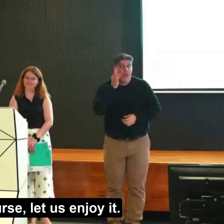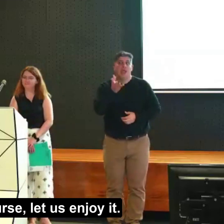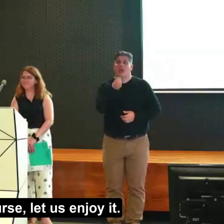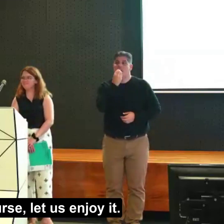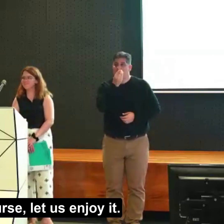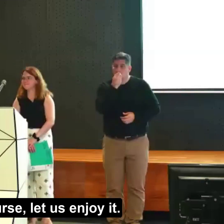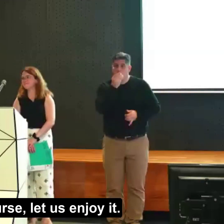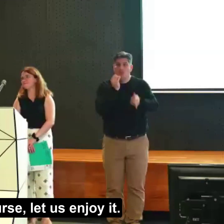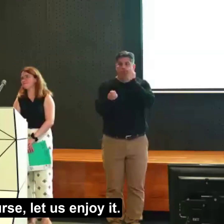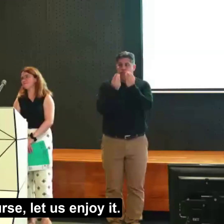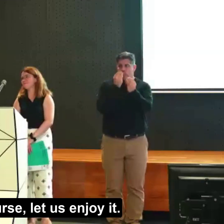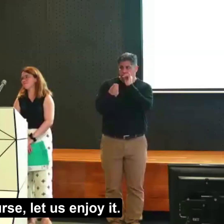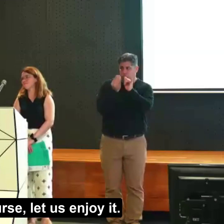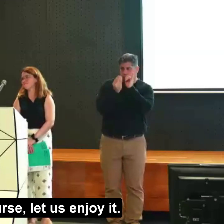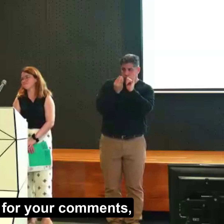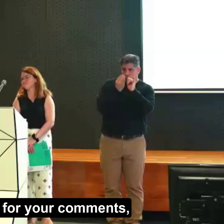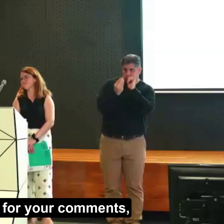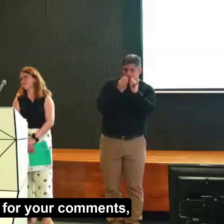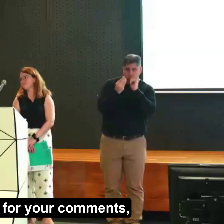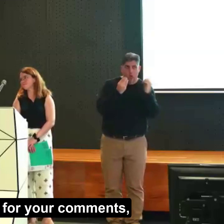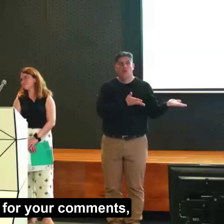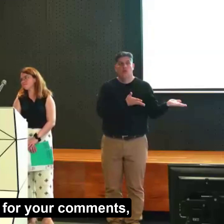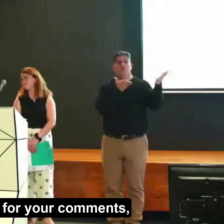course, let us enjoy it.